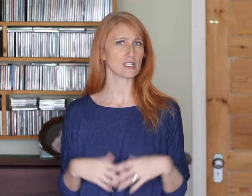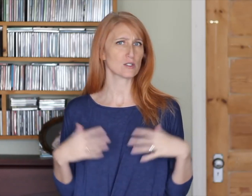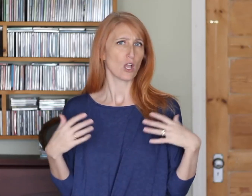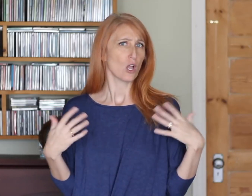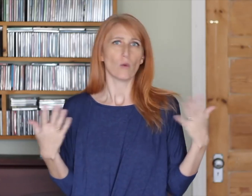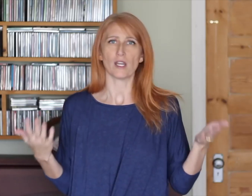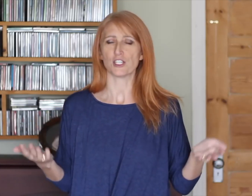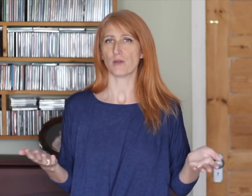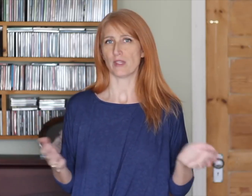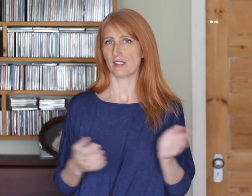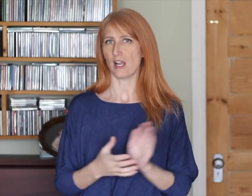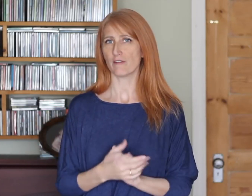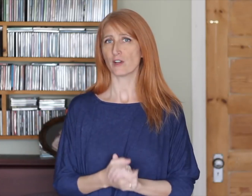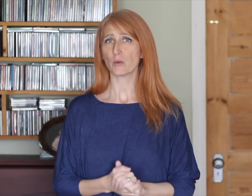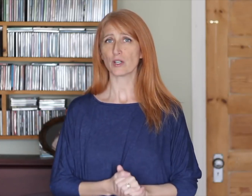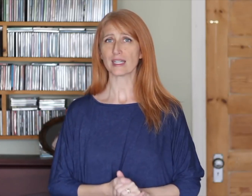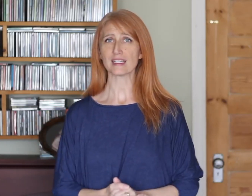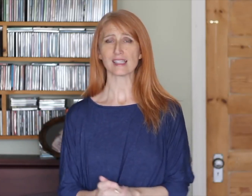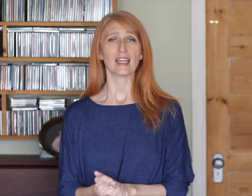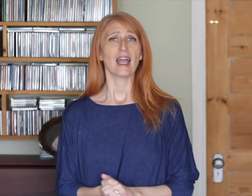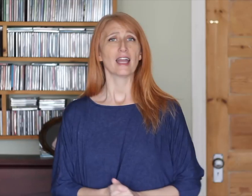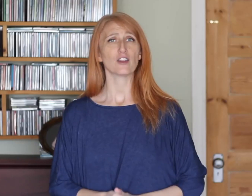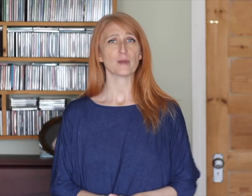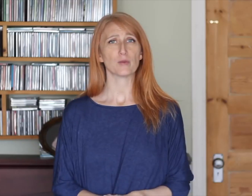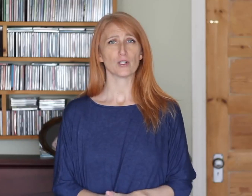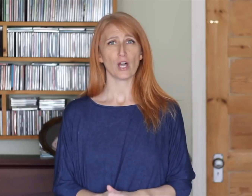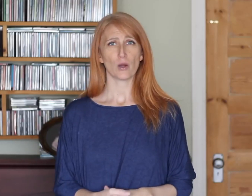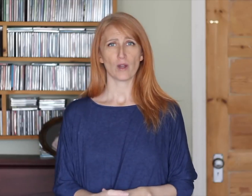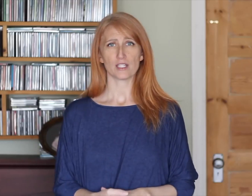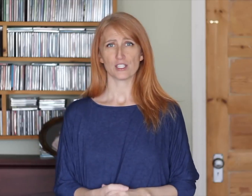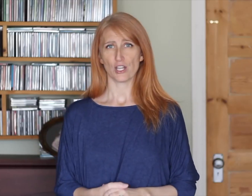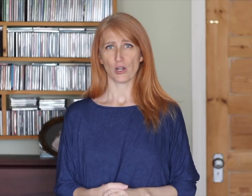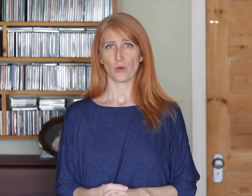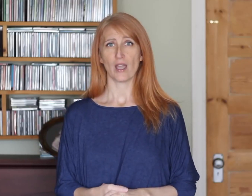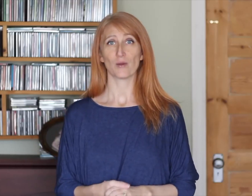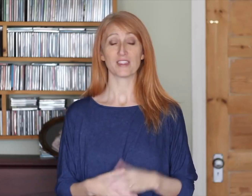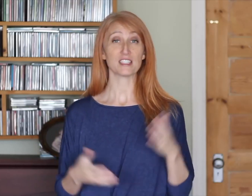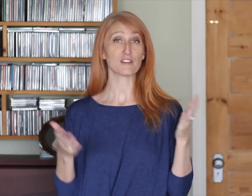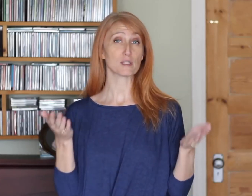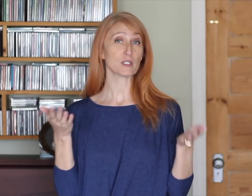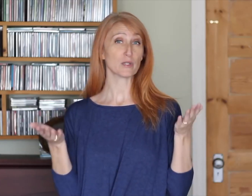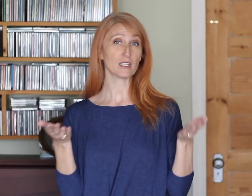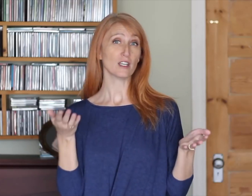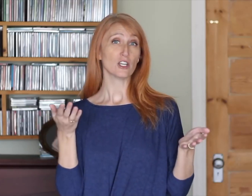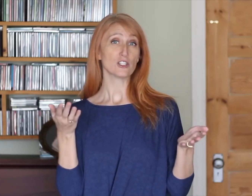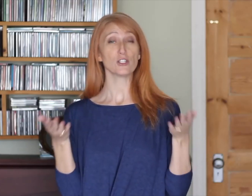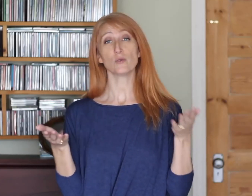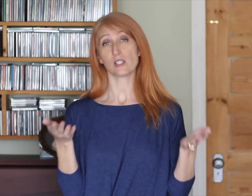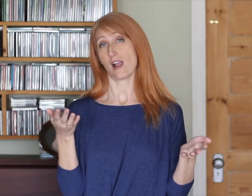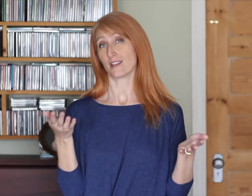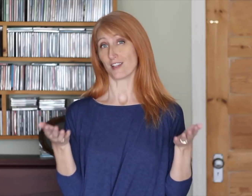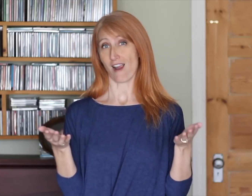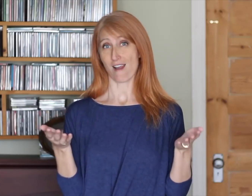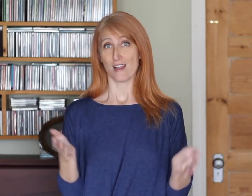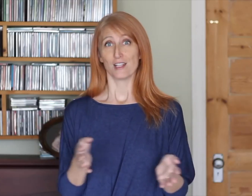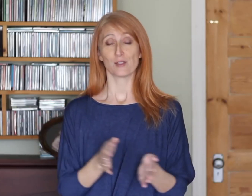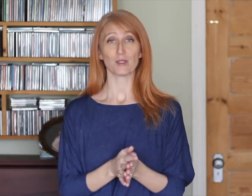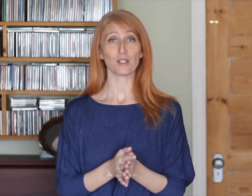just wanting to know what the sign for a word is, and other people are wanting to know what the difference between two signs are. So I'm going to go